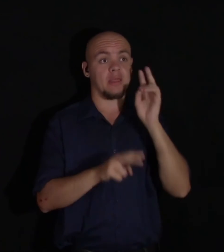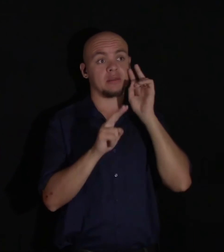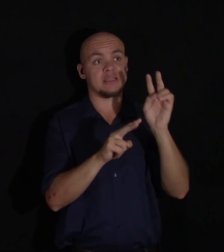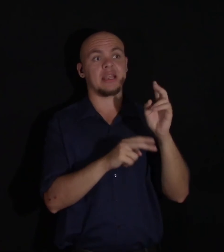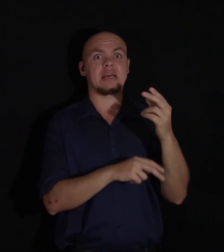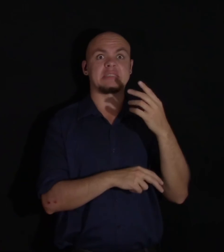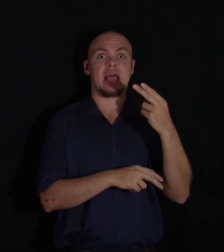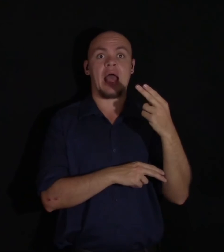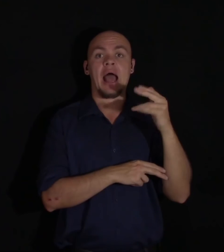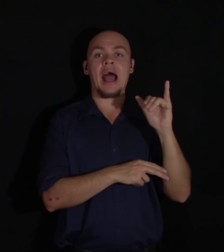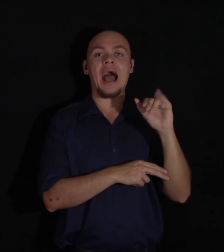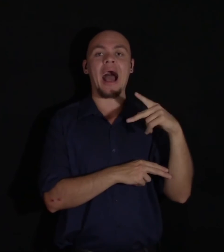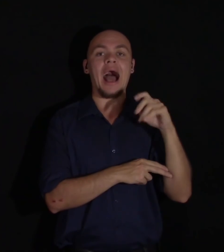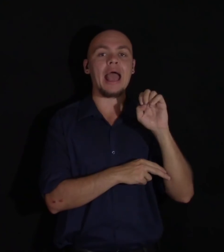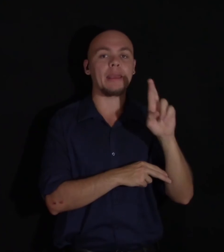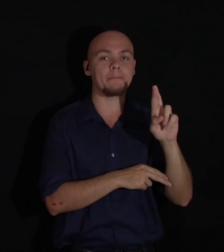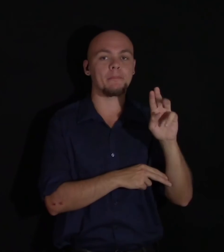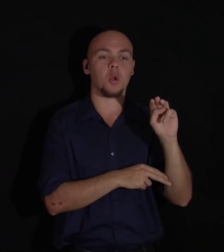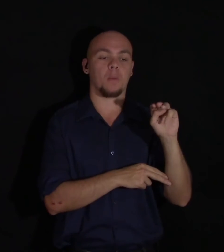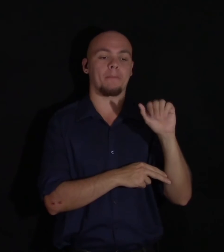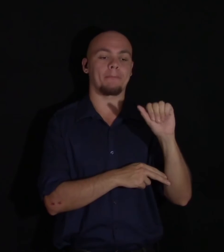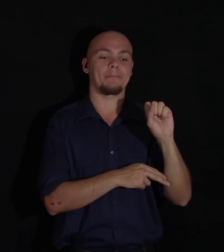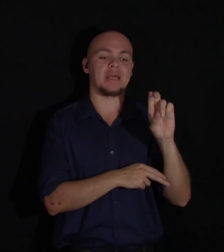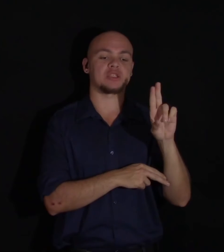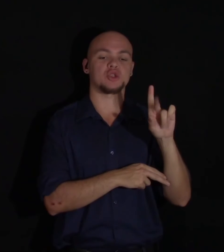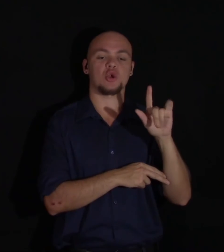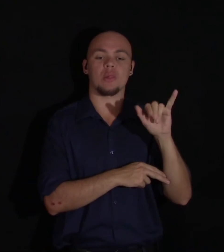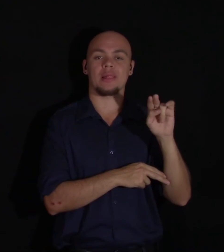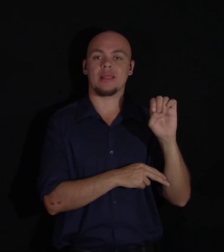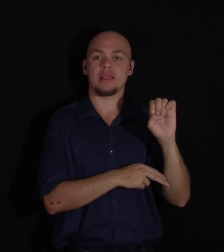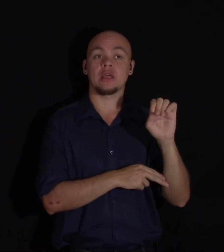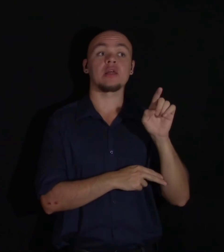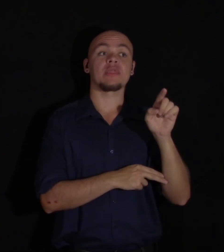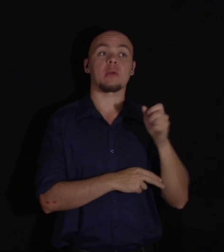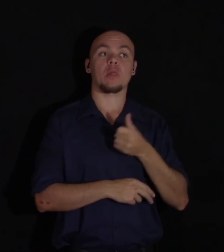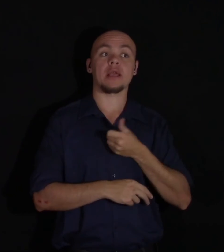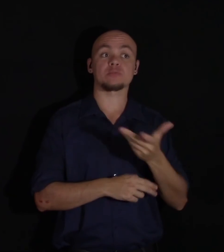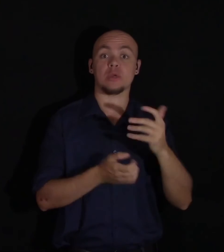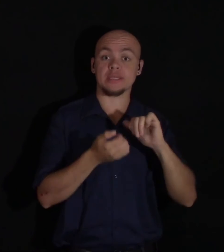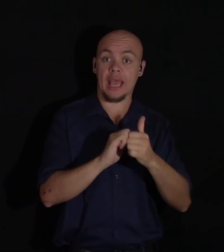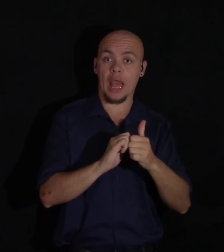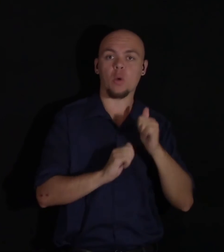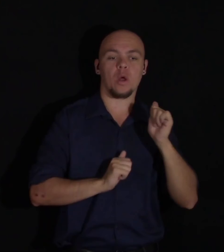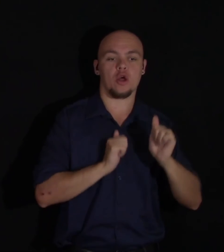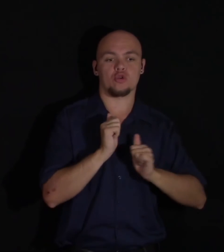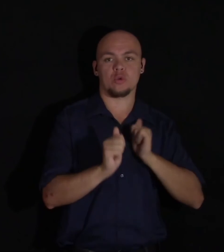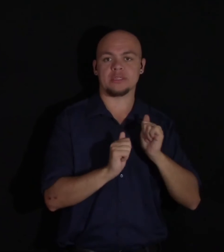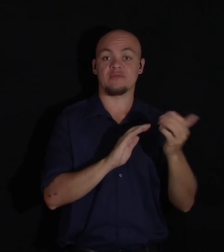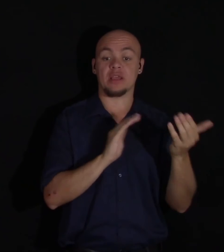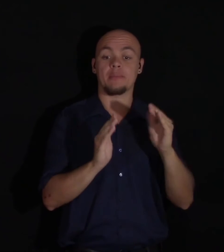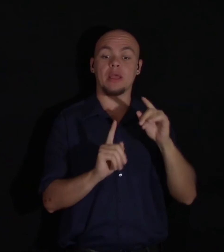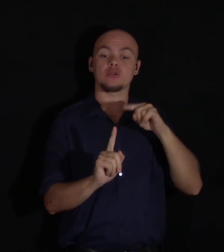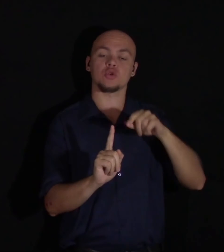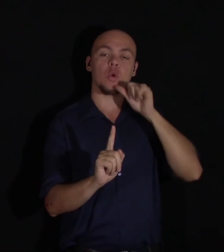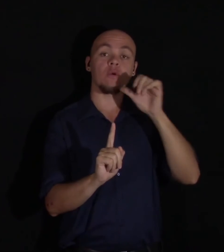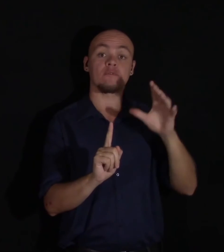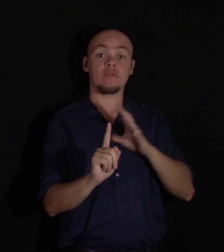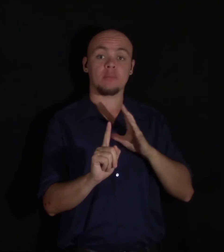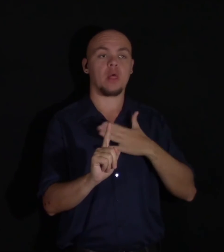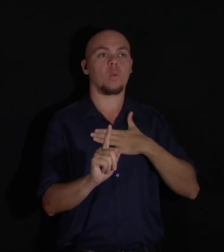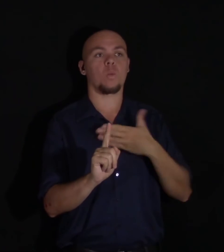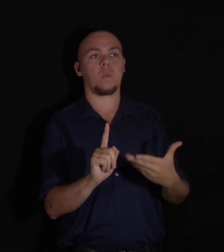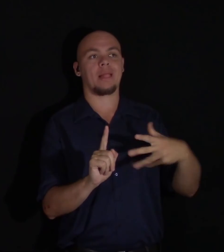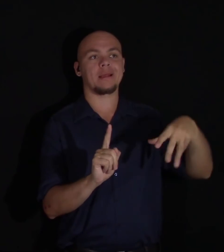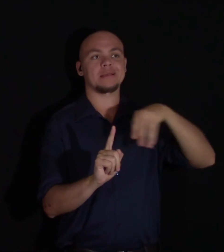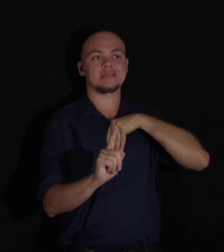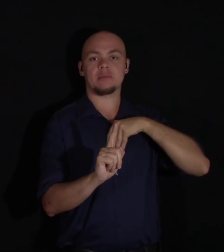hypermasculine, which means that they are more likely to express this through aggression. Then the female willingly accepts because